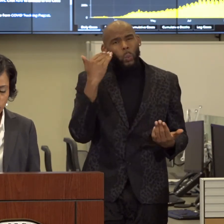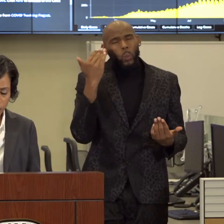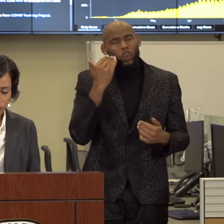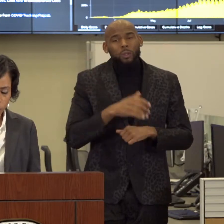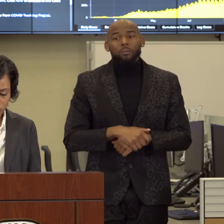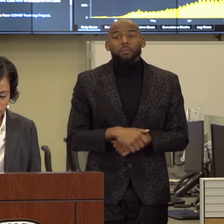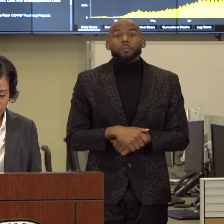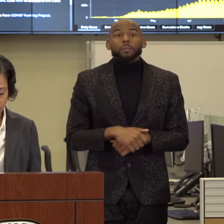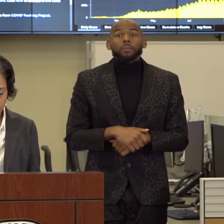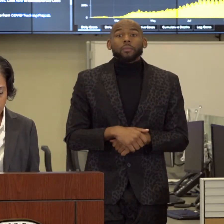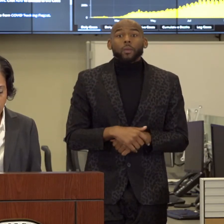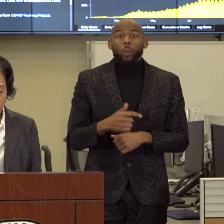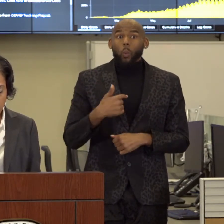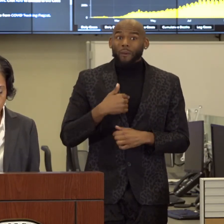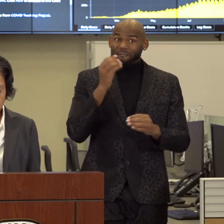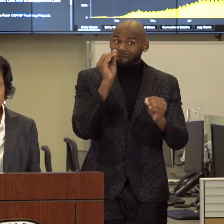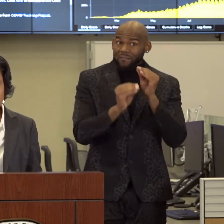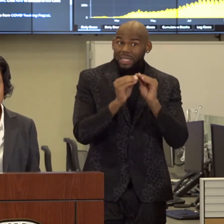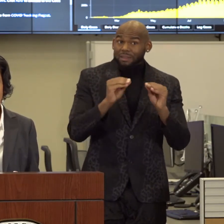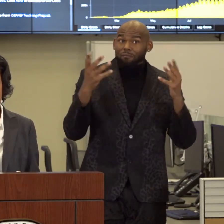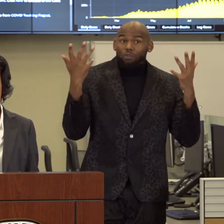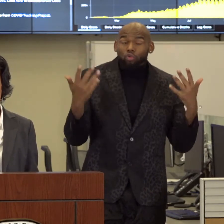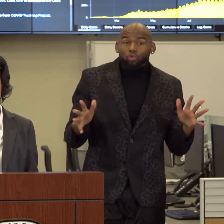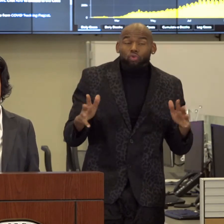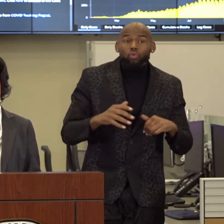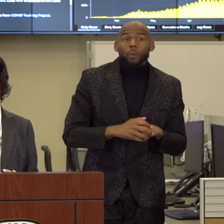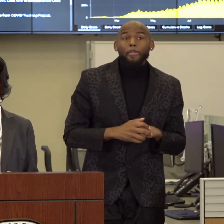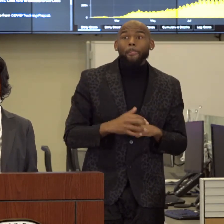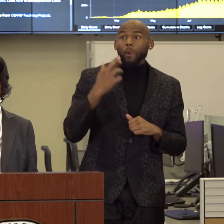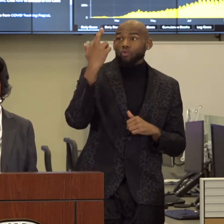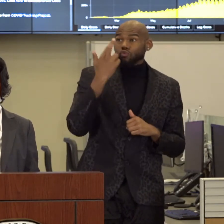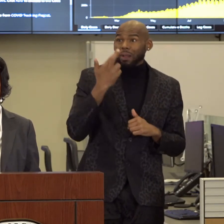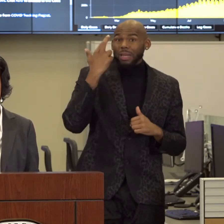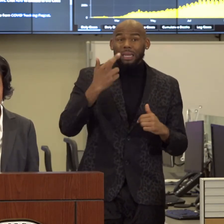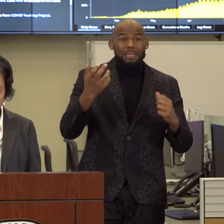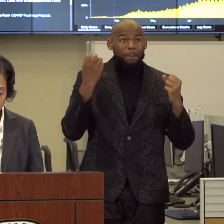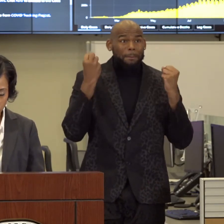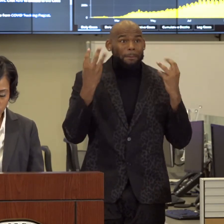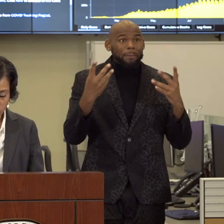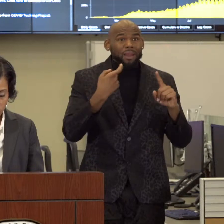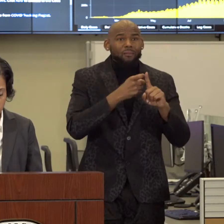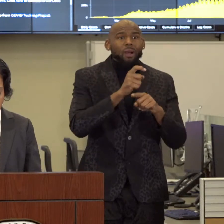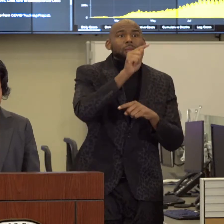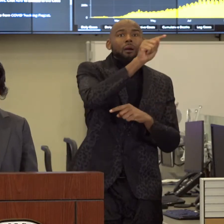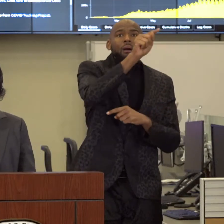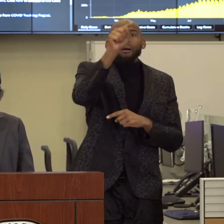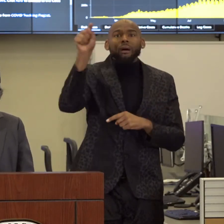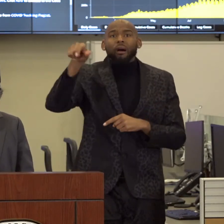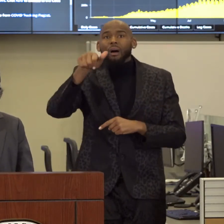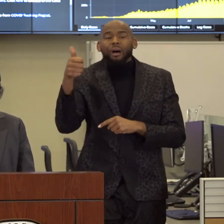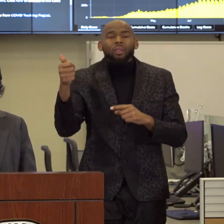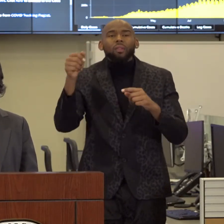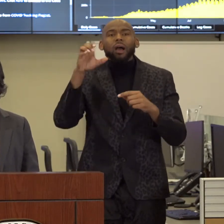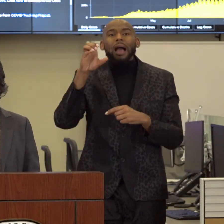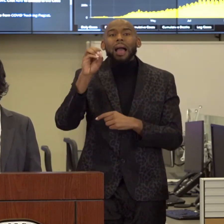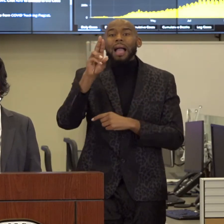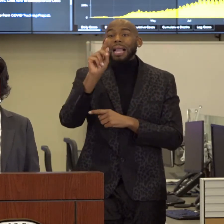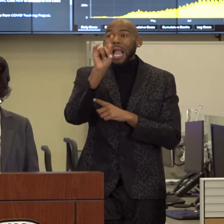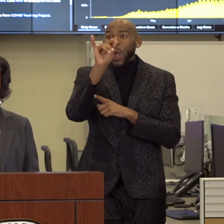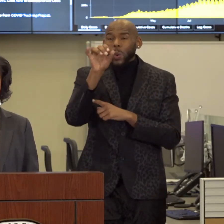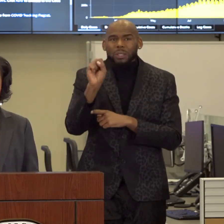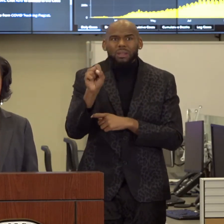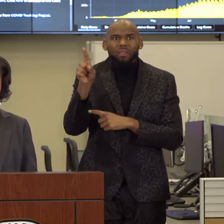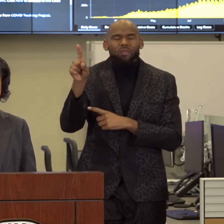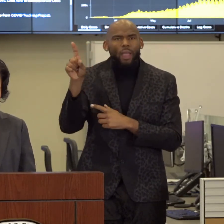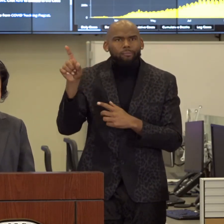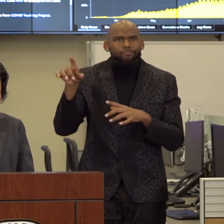And so we are here, we fixed it, and when we realized that so many from outside our jurisdiction were taking up appointments that